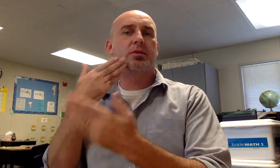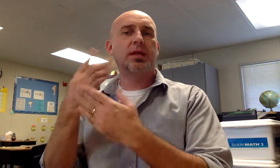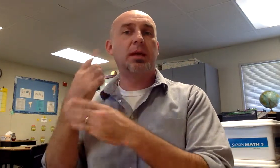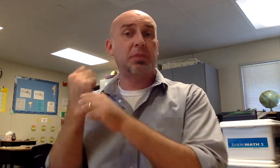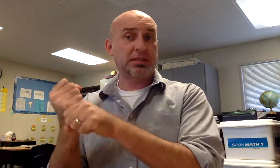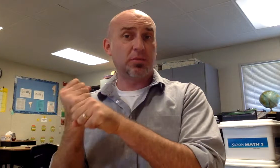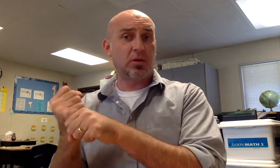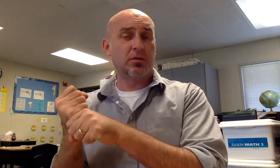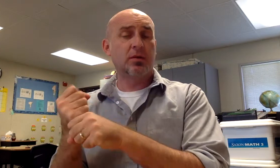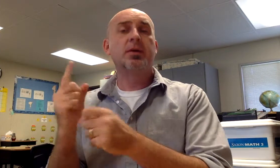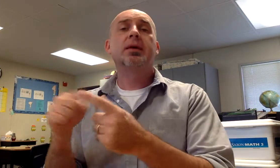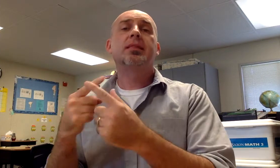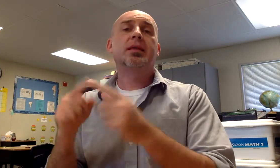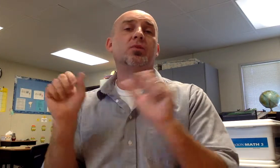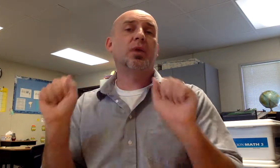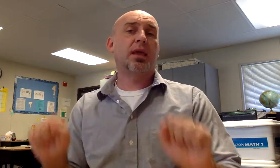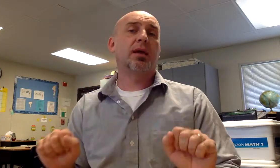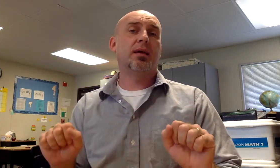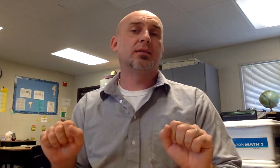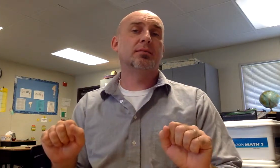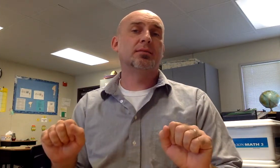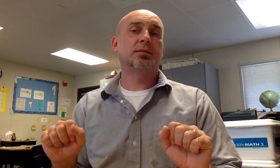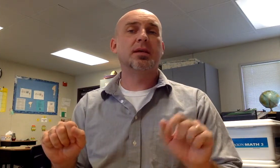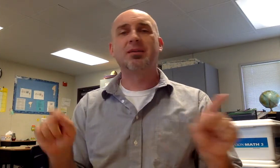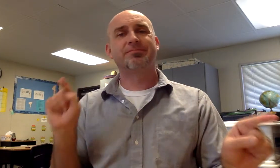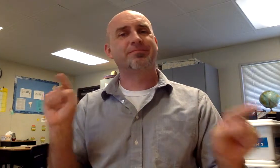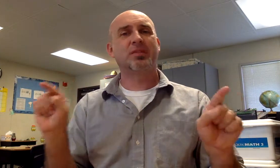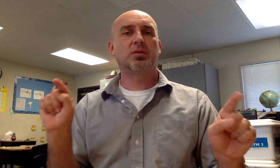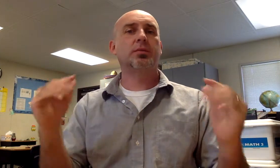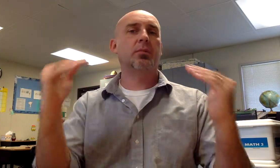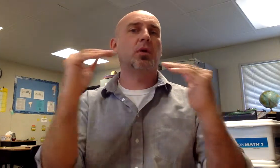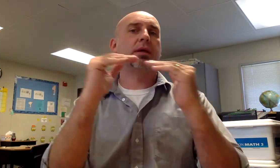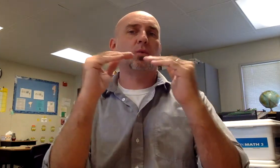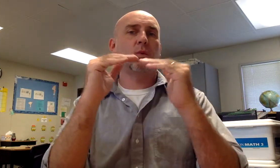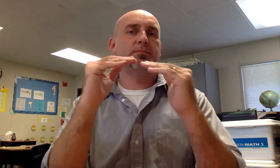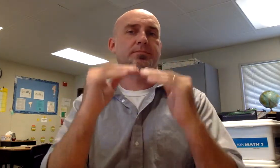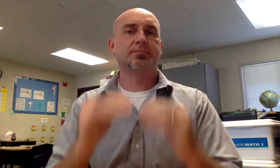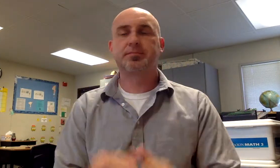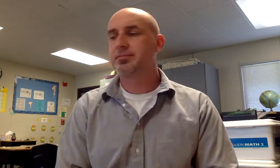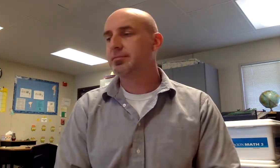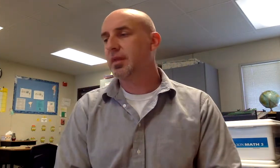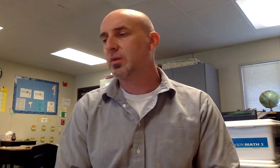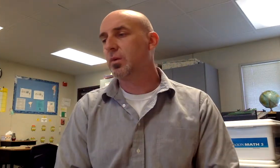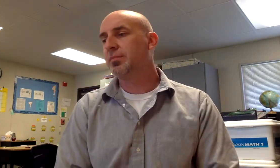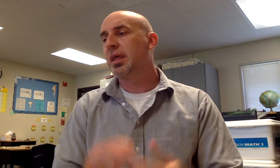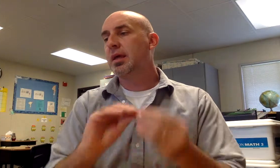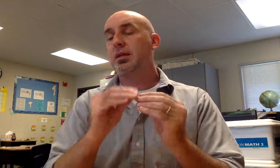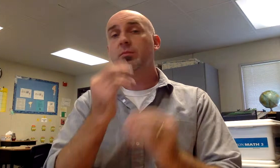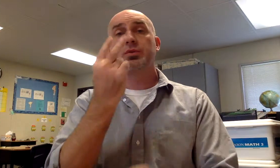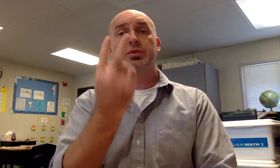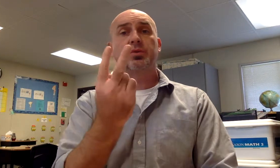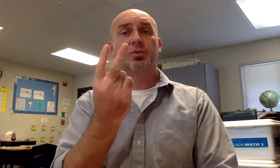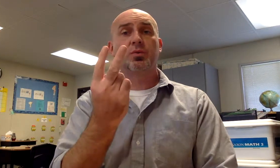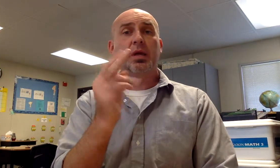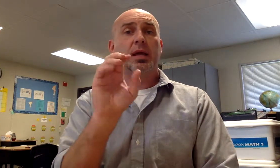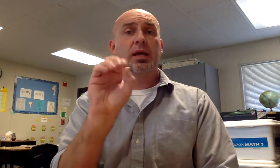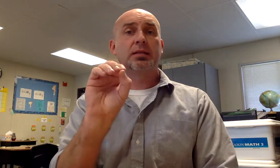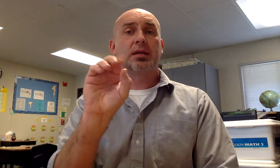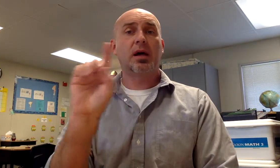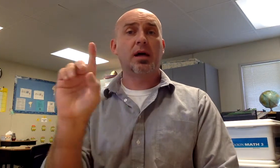at baseball. Then you can say the two of them are equal. Number 2 is odd.